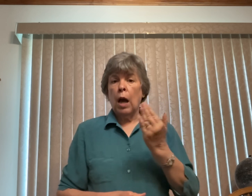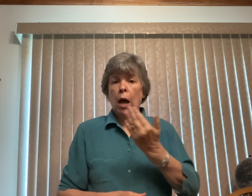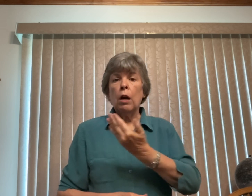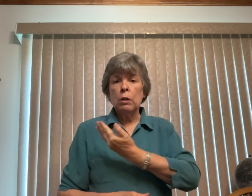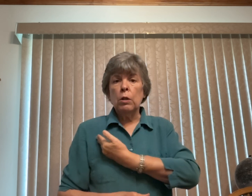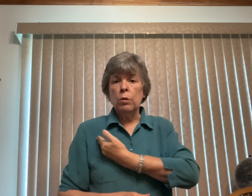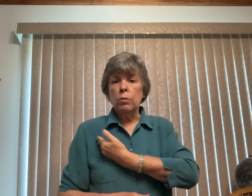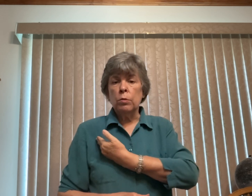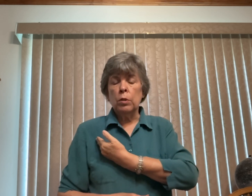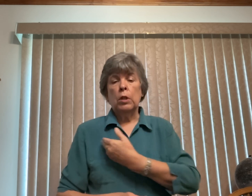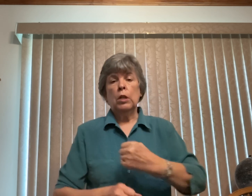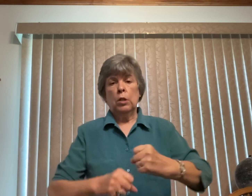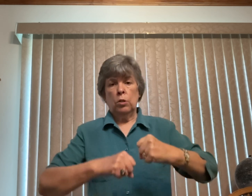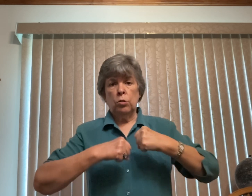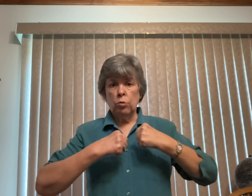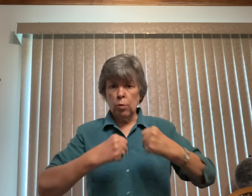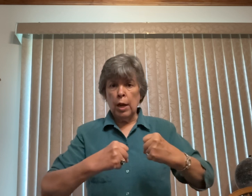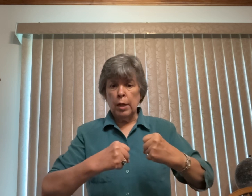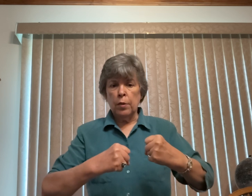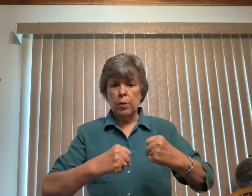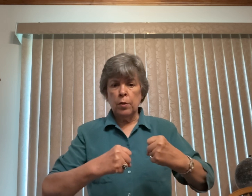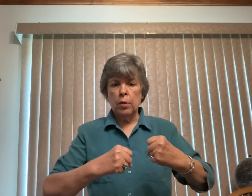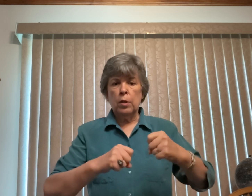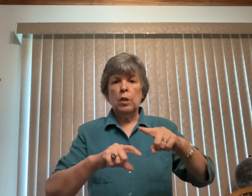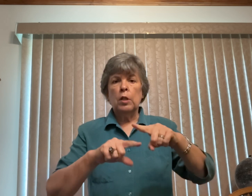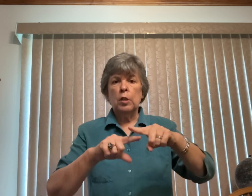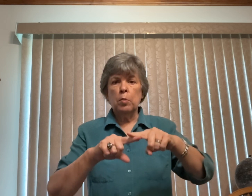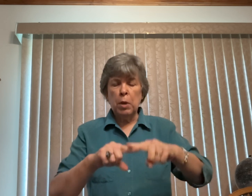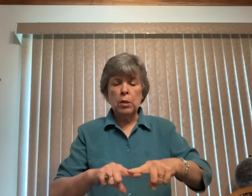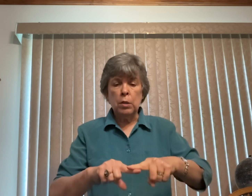our own strength depended.